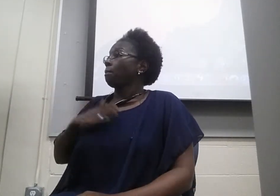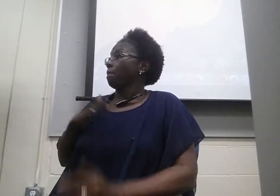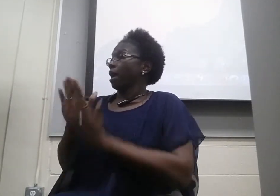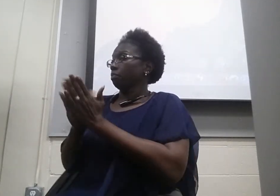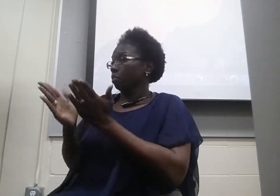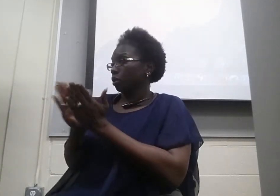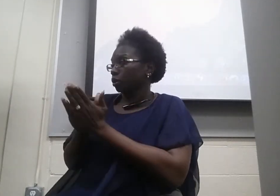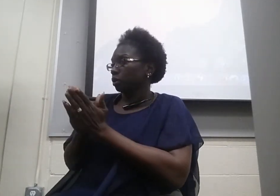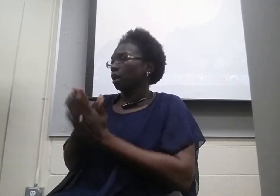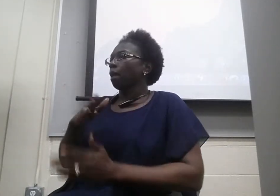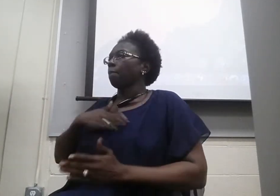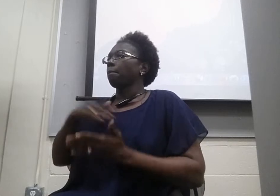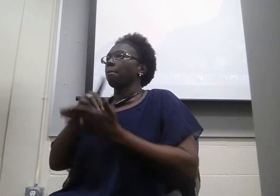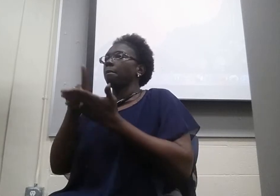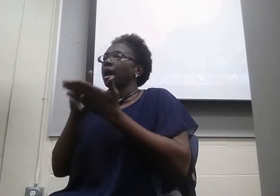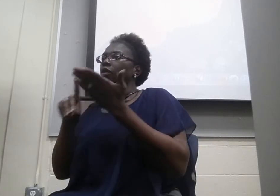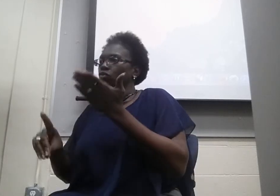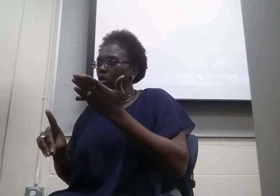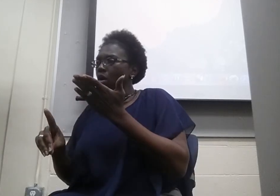is integral to me as a designer,